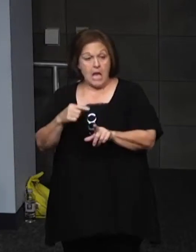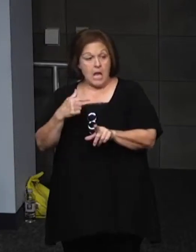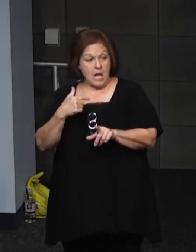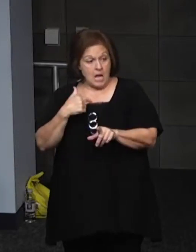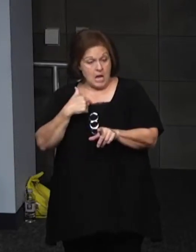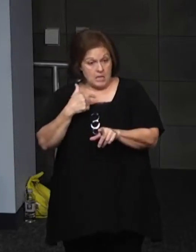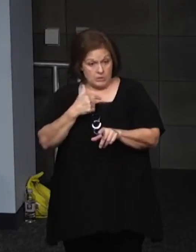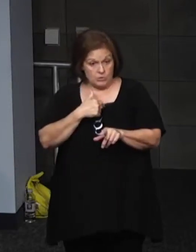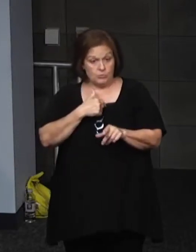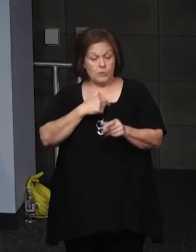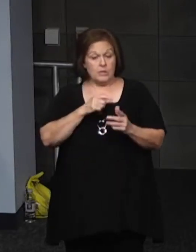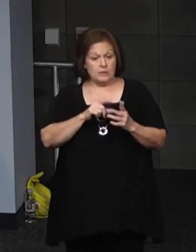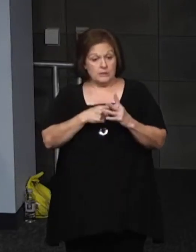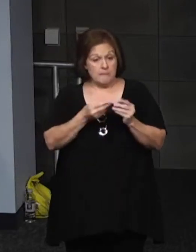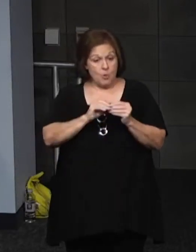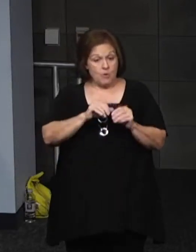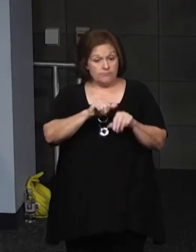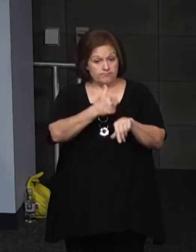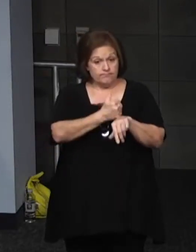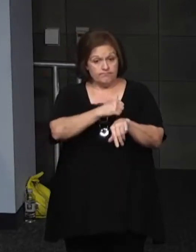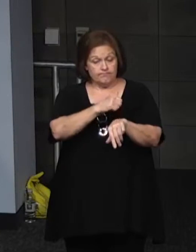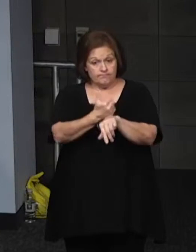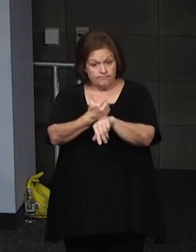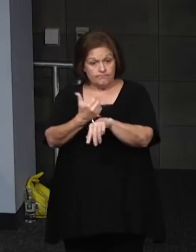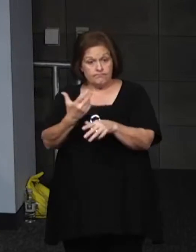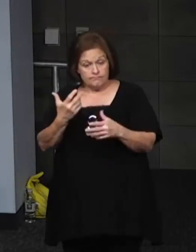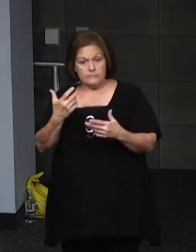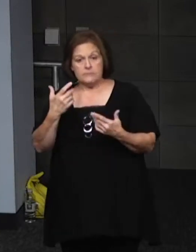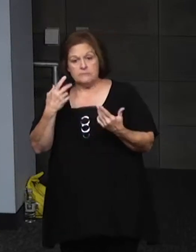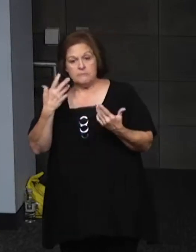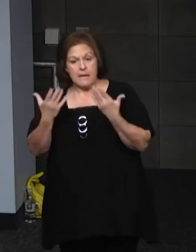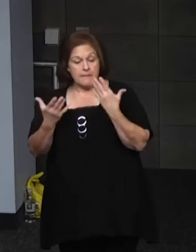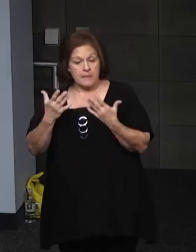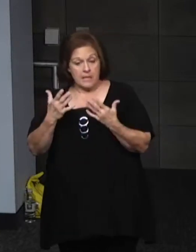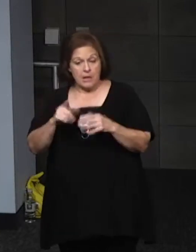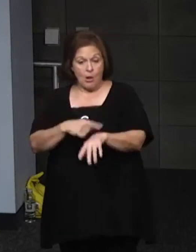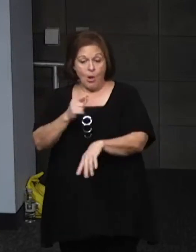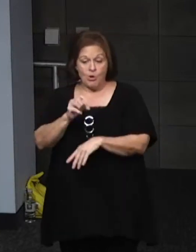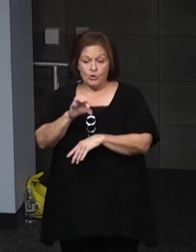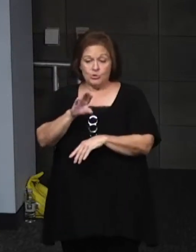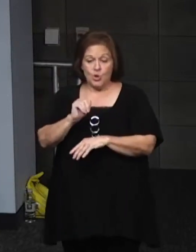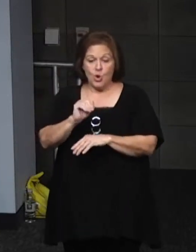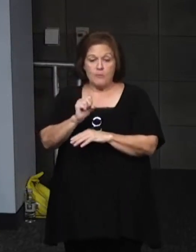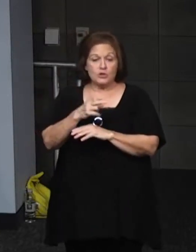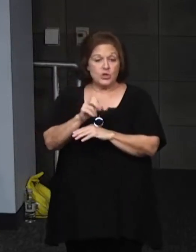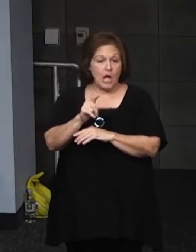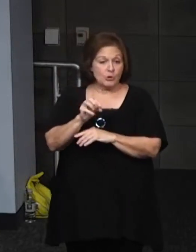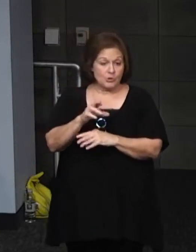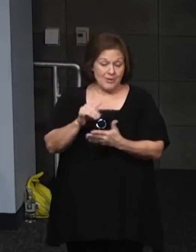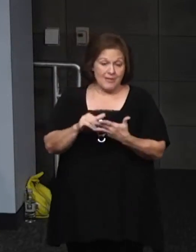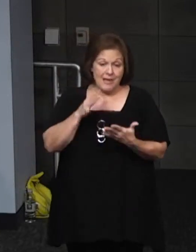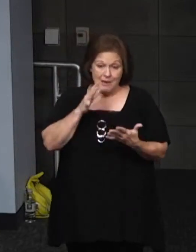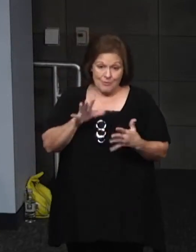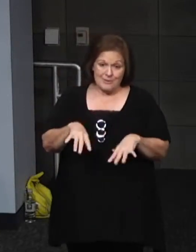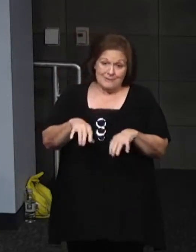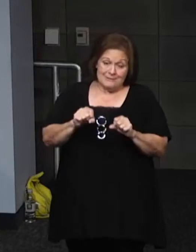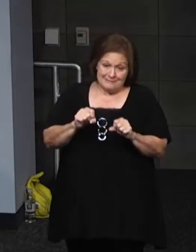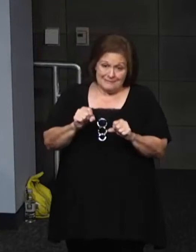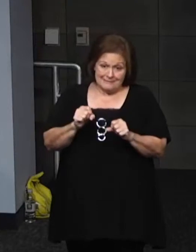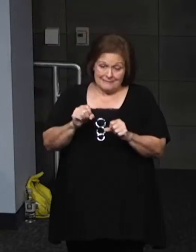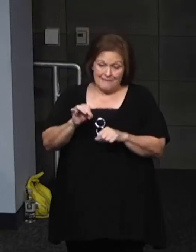locations online in Jefferson Parish, looking at long-term sheltering options here locally. That's going to take us a number of